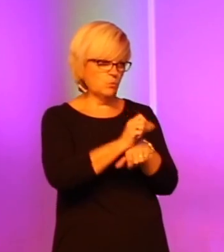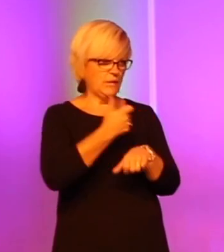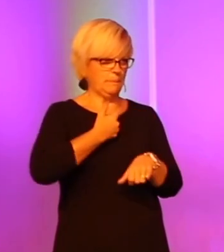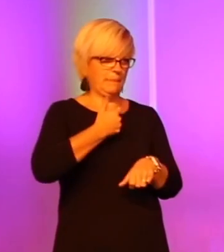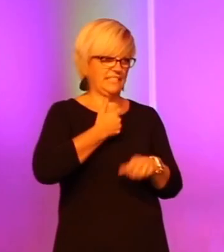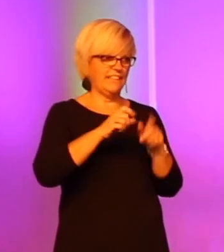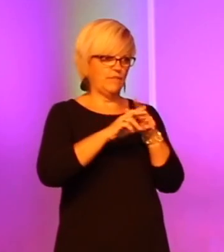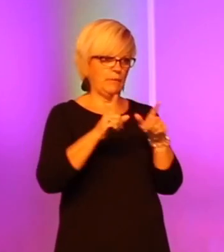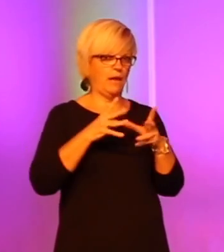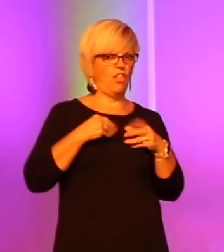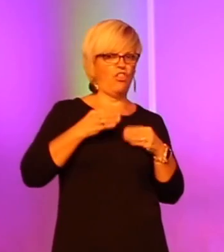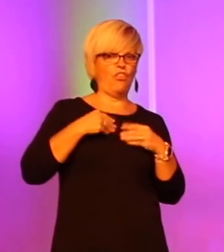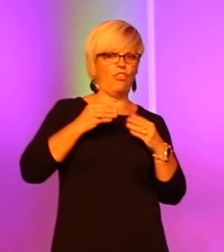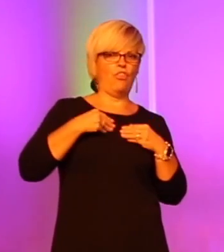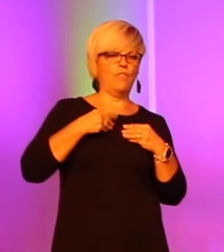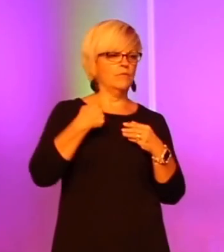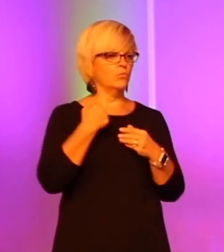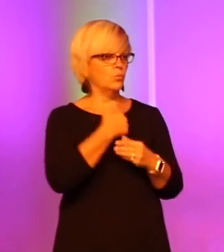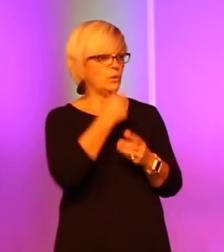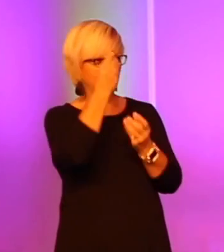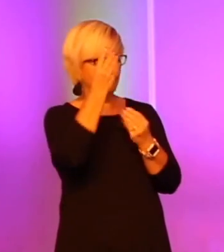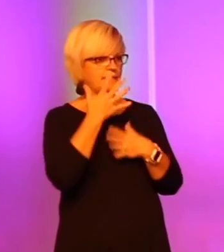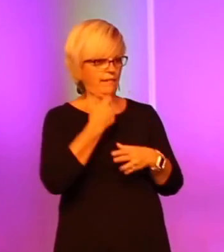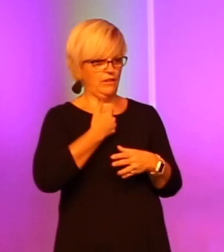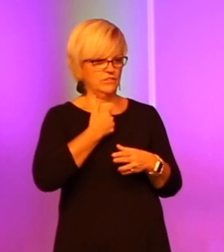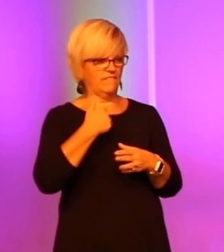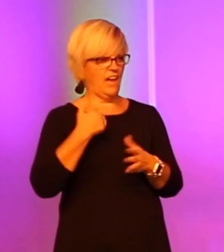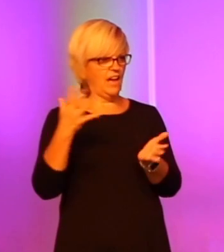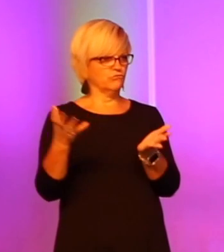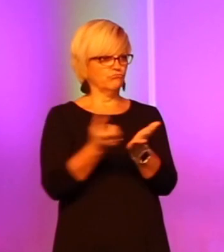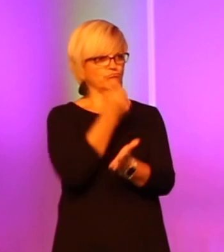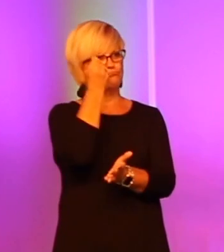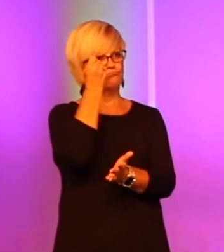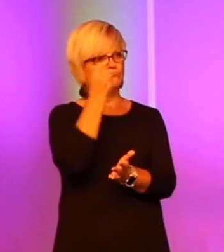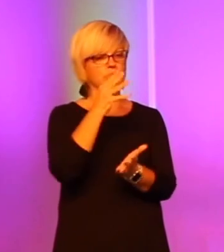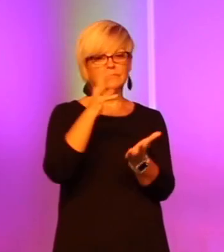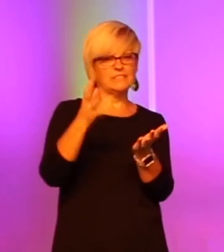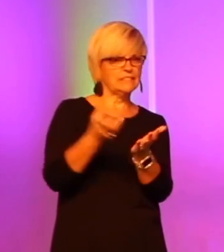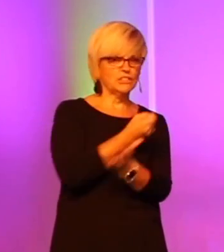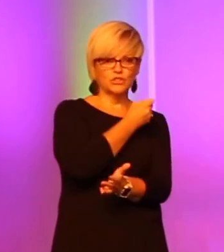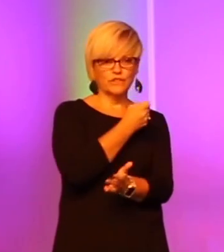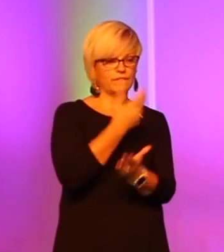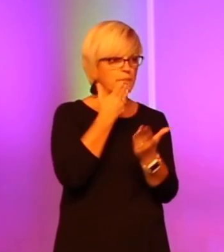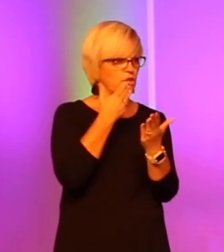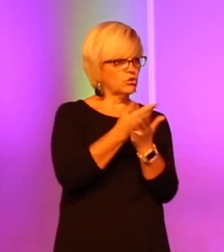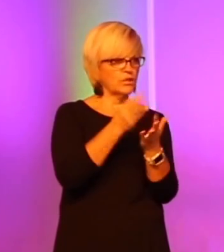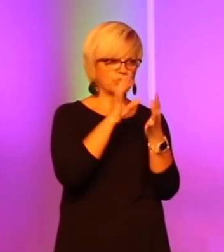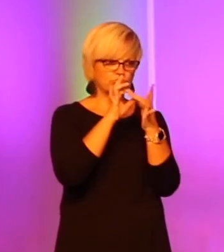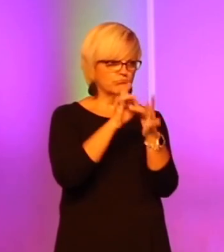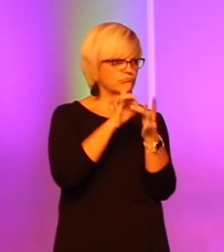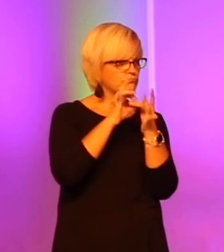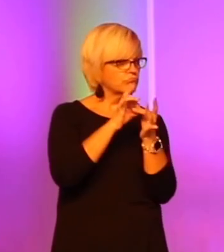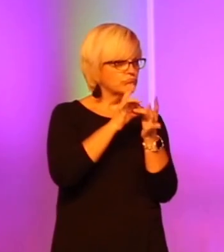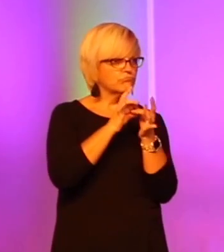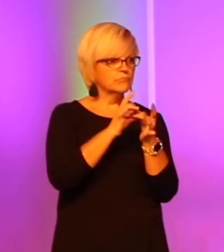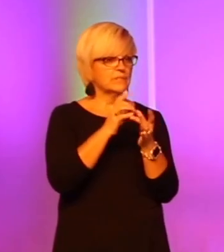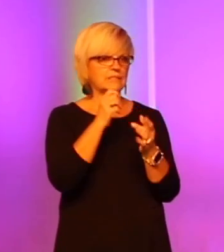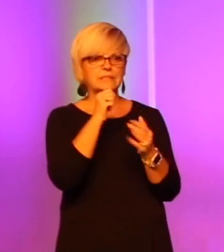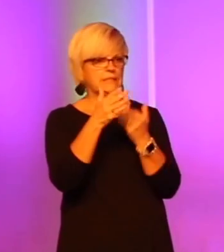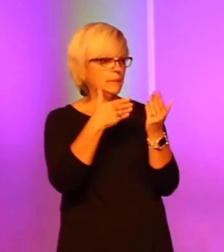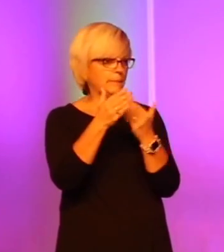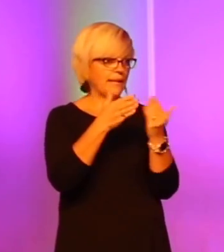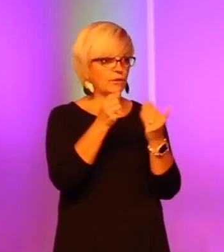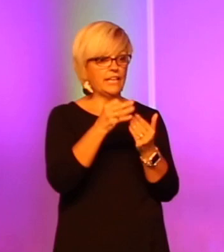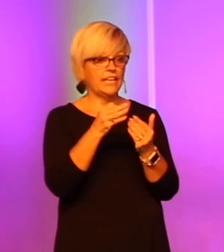But we tell ourselves, I deserve it. Somehow I do. I deserve to be in a loving relationship, right? Even if it's not with your